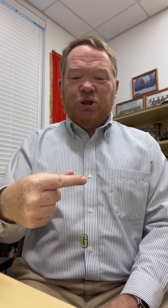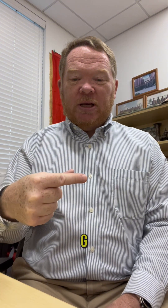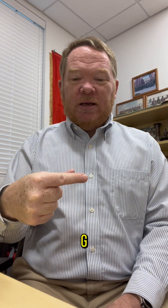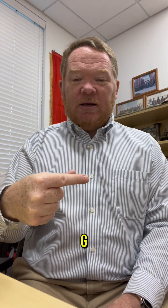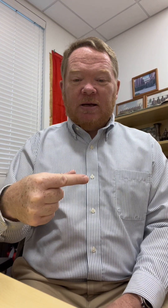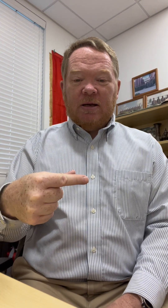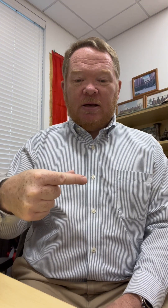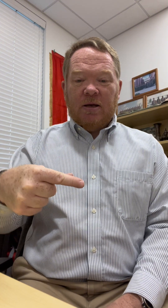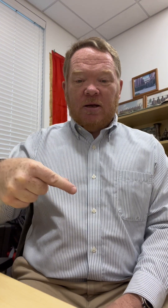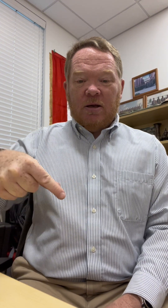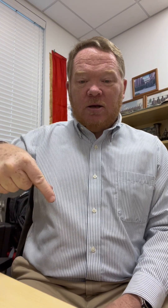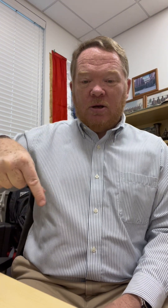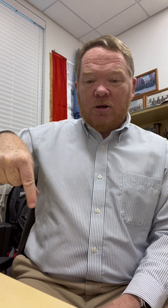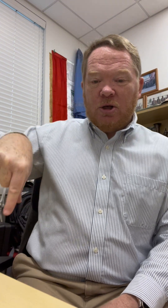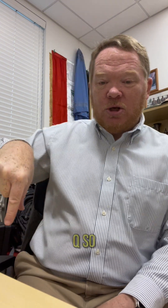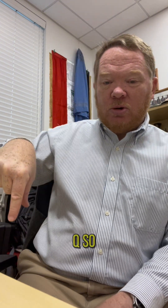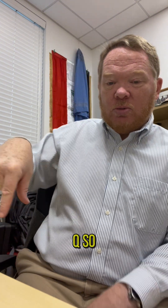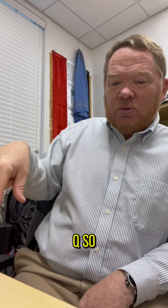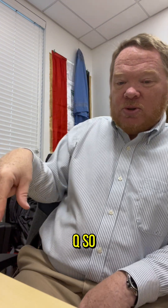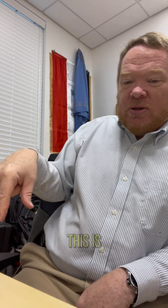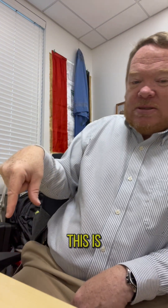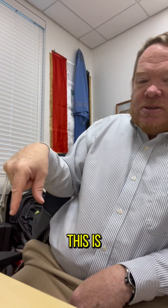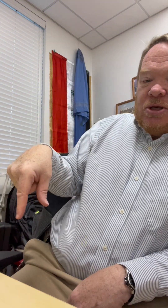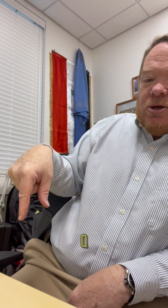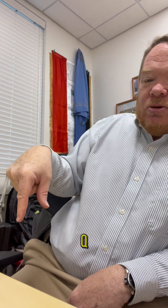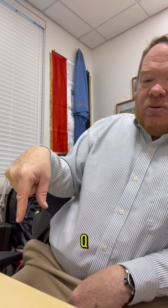G, Q. So this is Q.